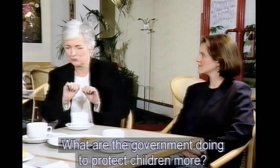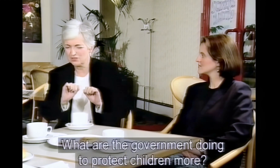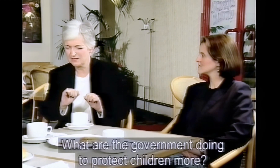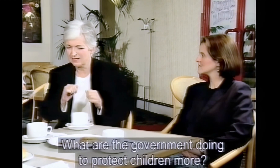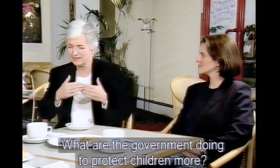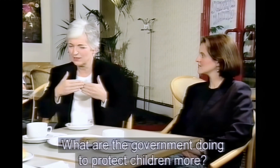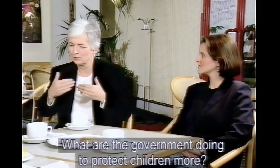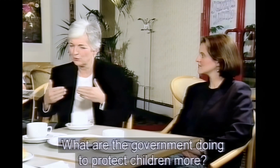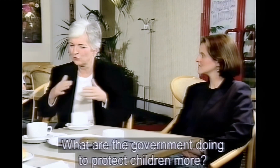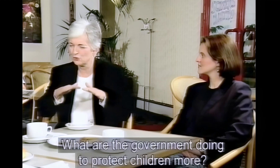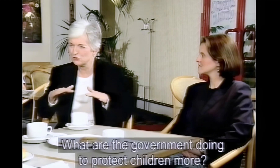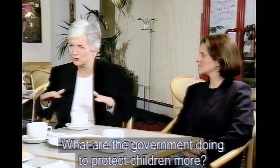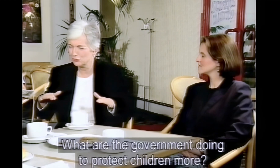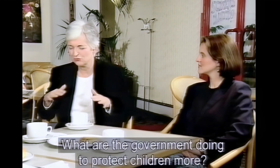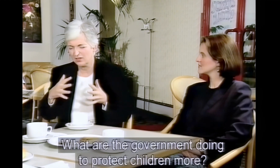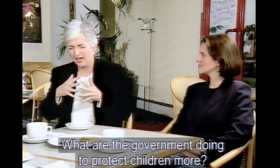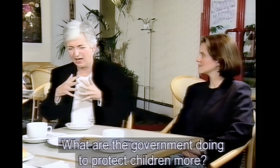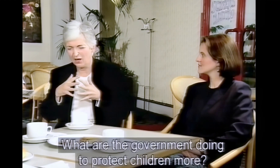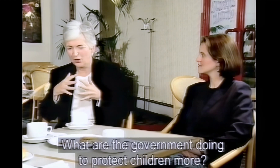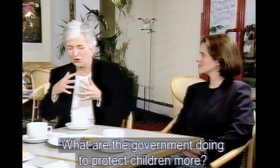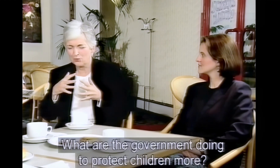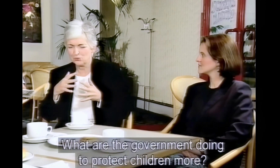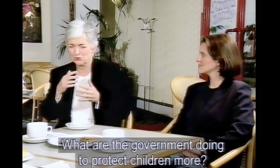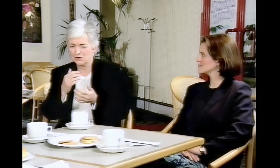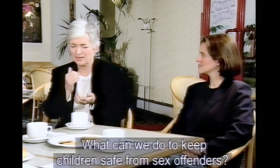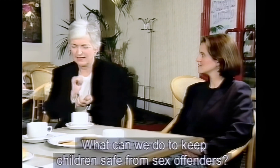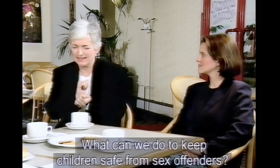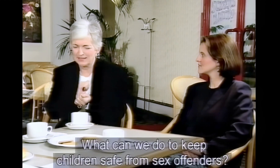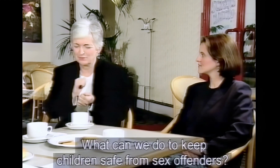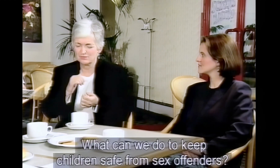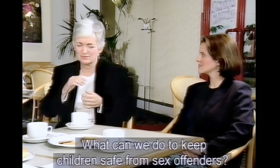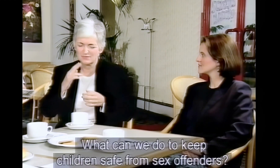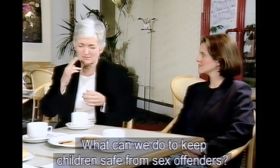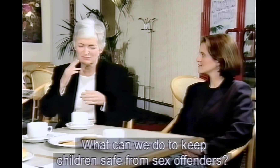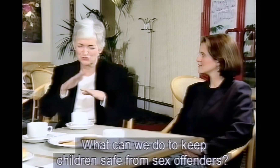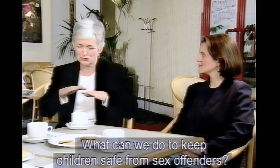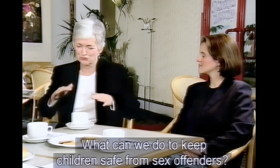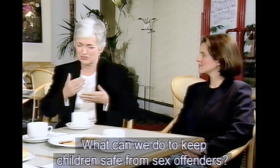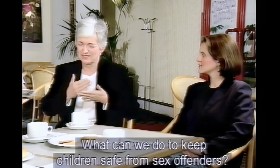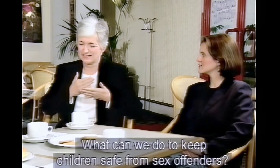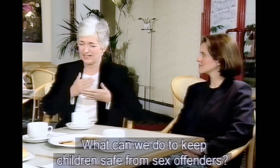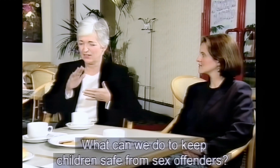What are the government doing to protect children more? What can we do to keep children safe from sex